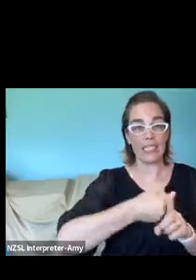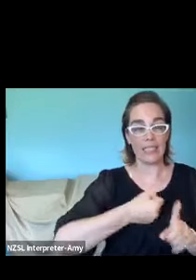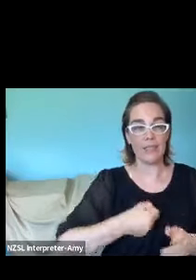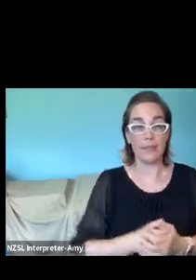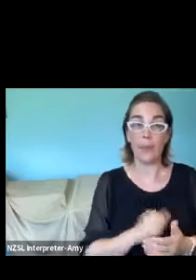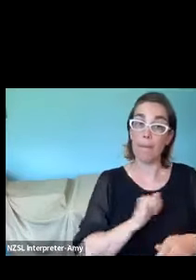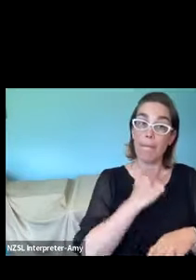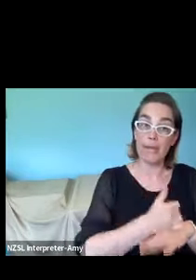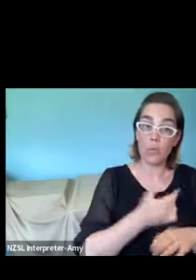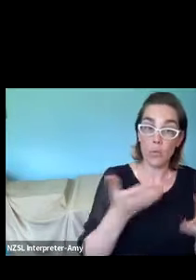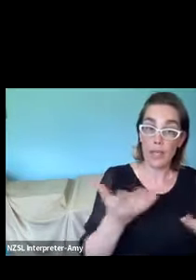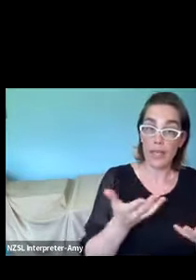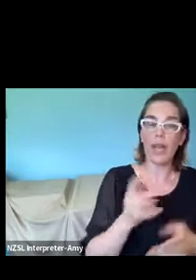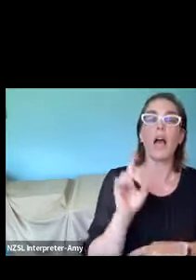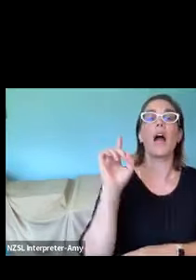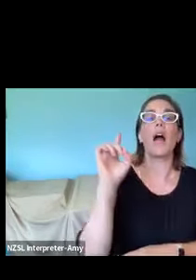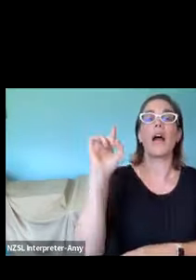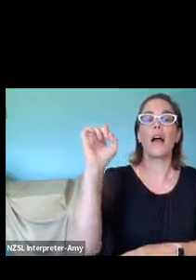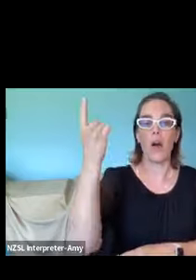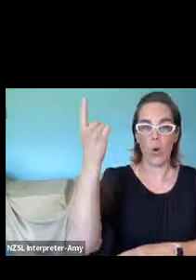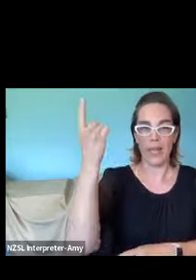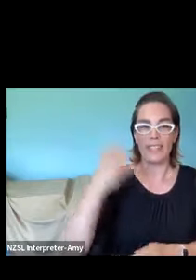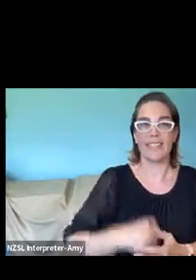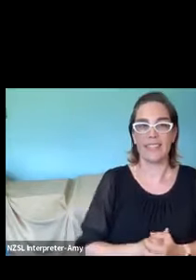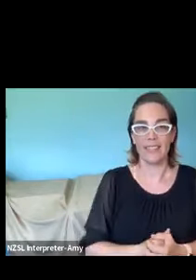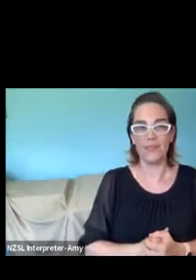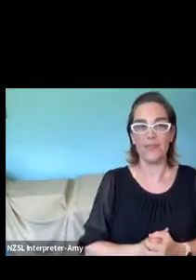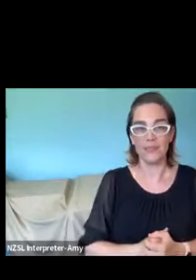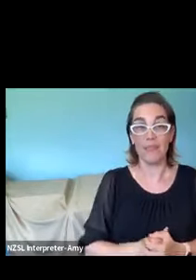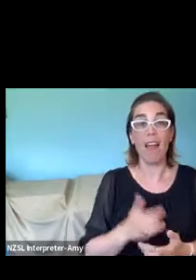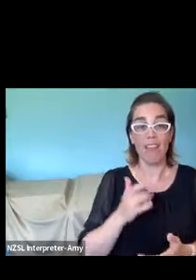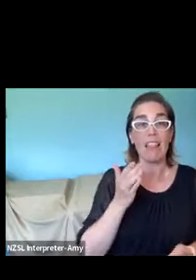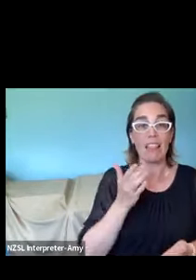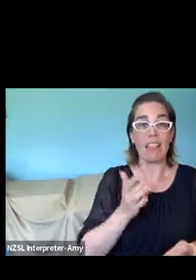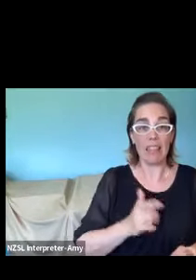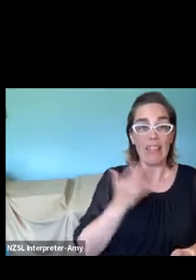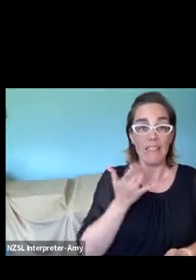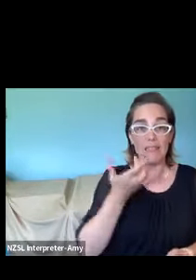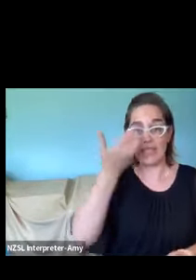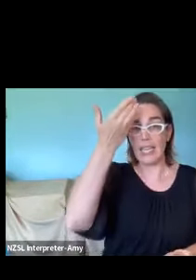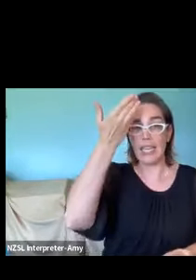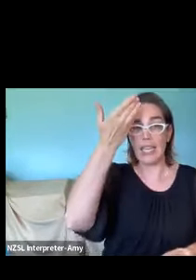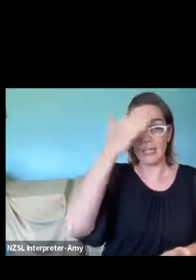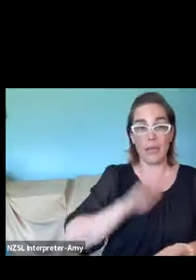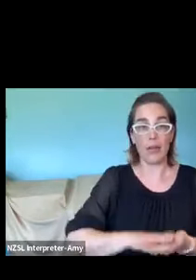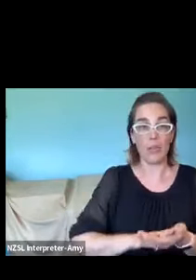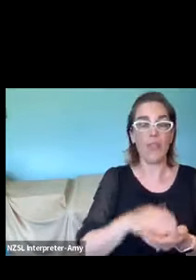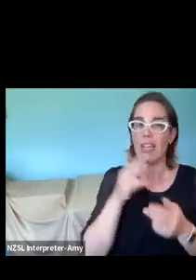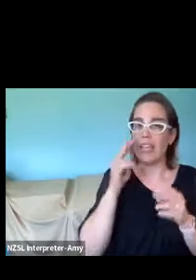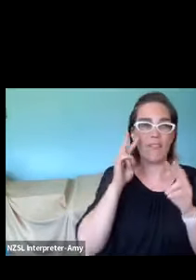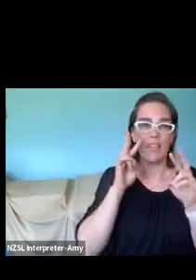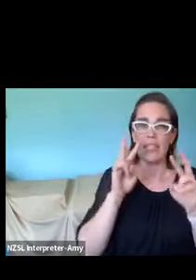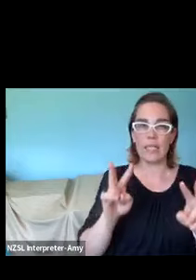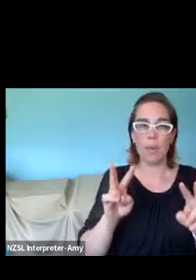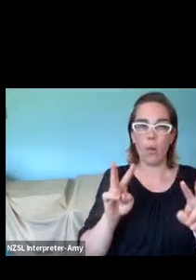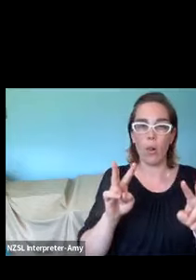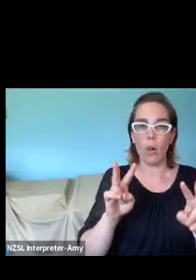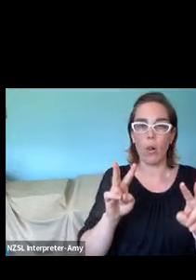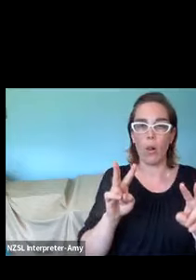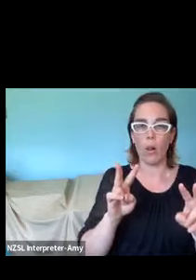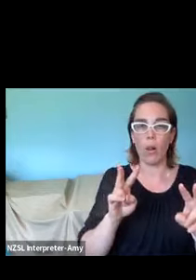based in Auckland. I have lived experience with an invisible disability called fetal